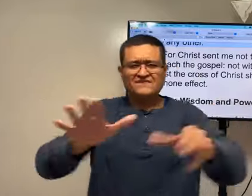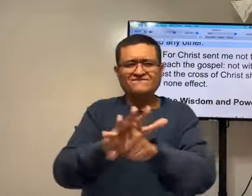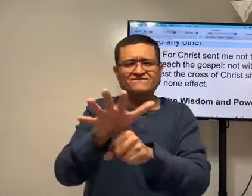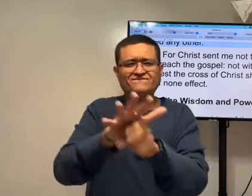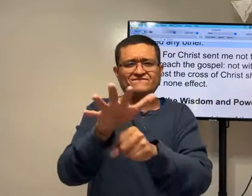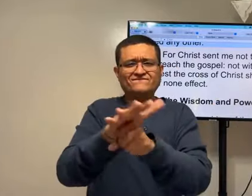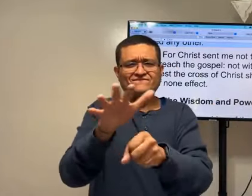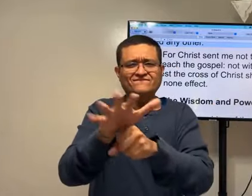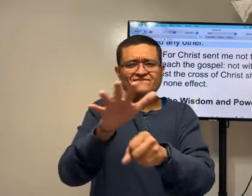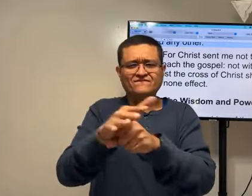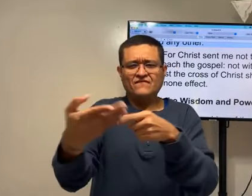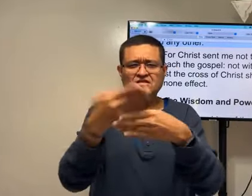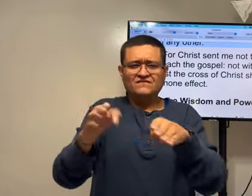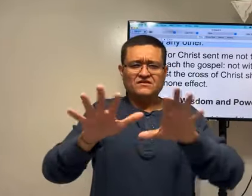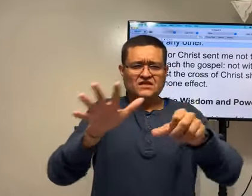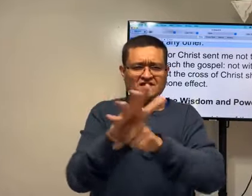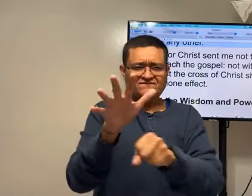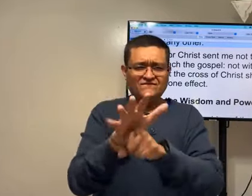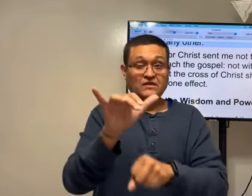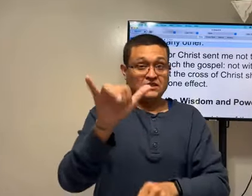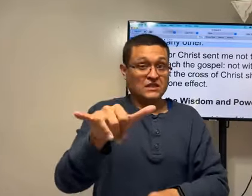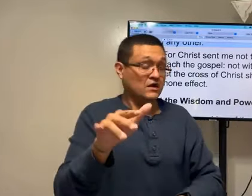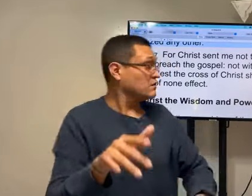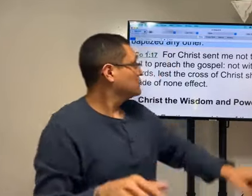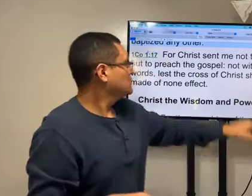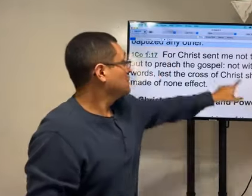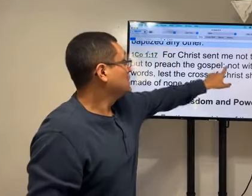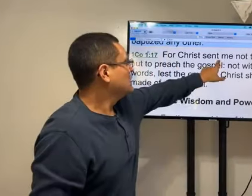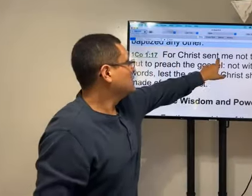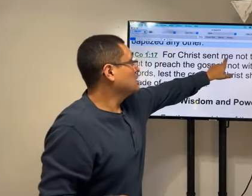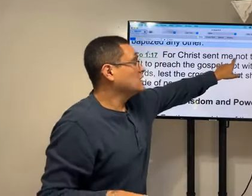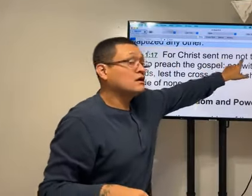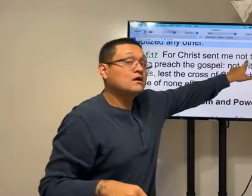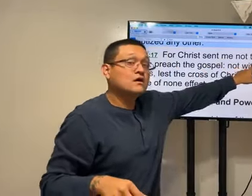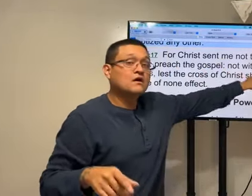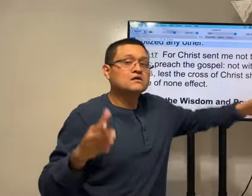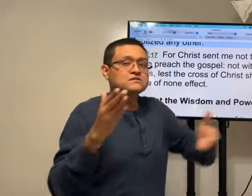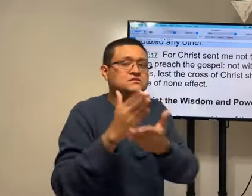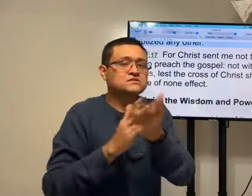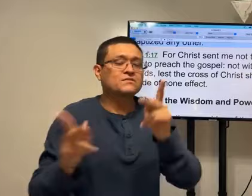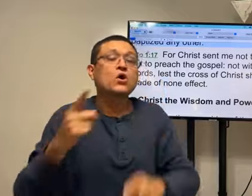baptizes and things like that. He knows it's the importance of the Jesus name, baptism.